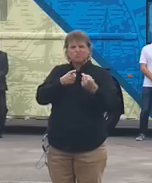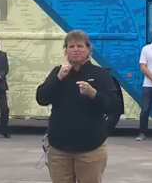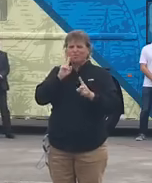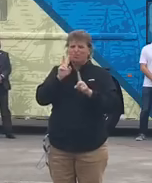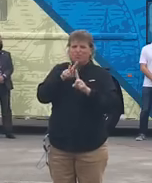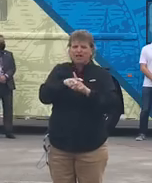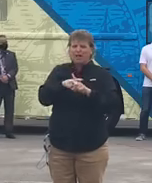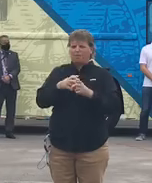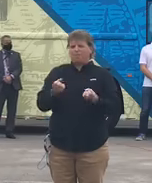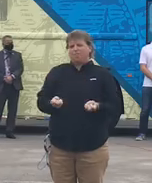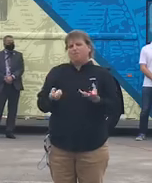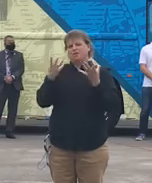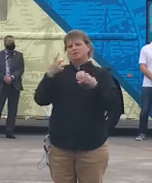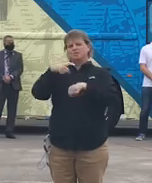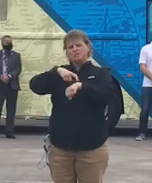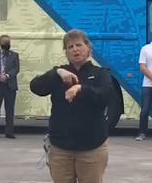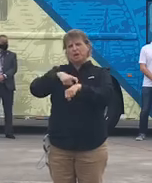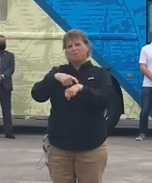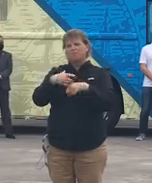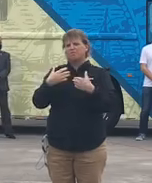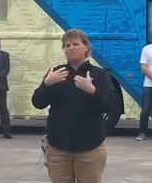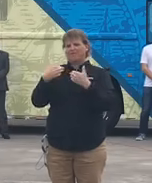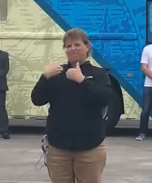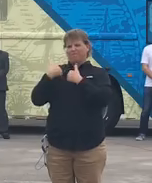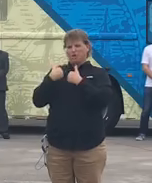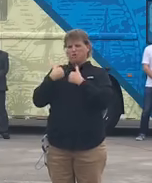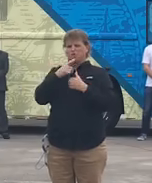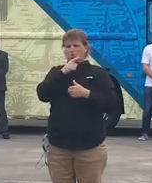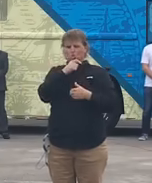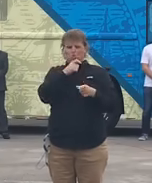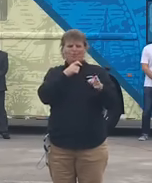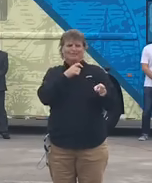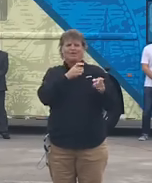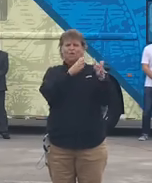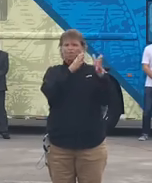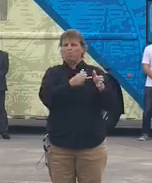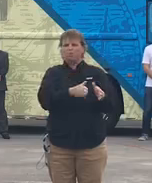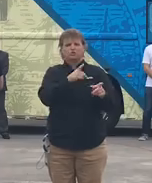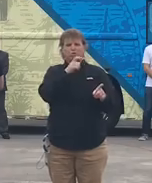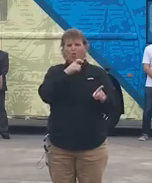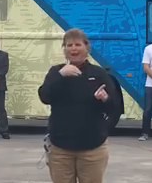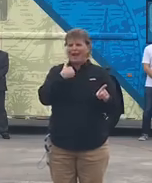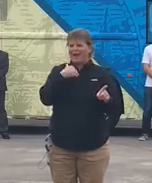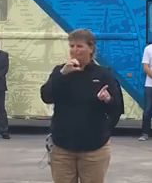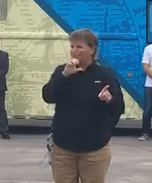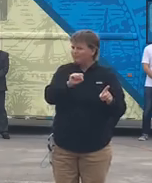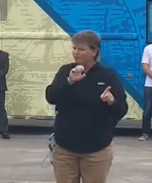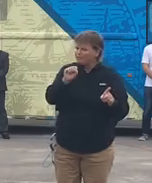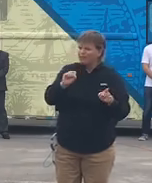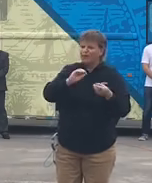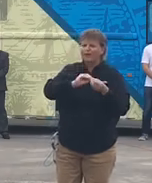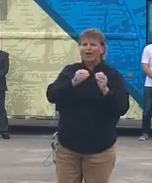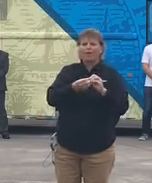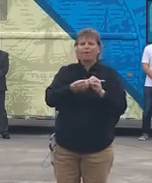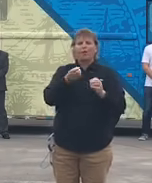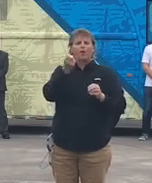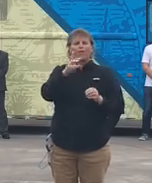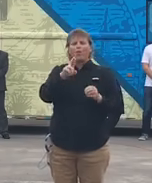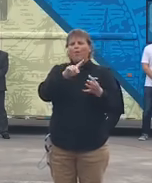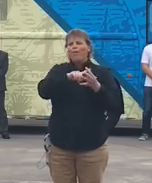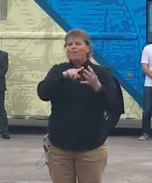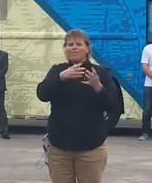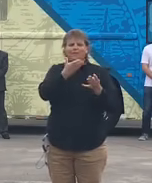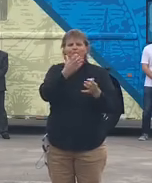social security number. Maybe the employer is contesting the unemployment. So there are those issues that obviously need to be